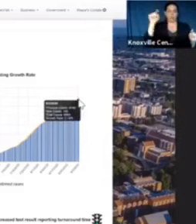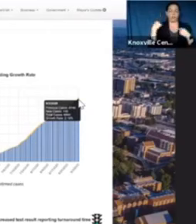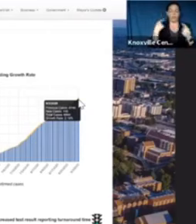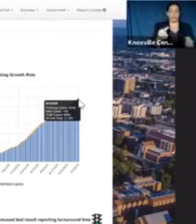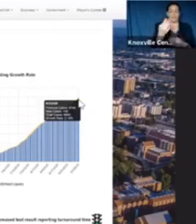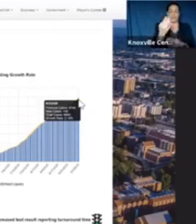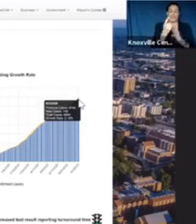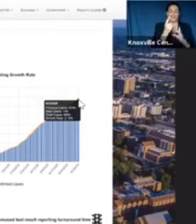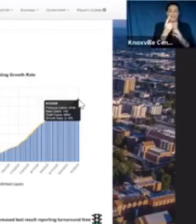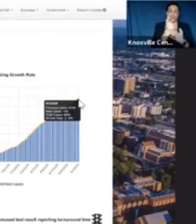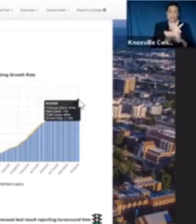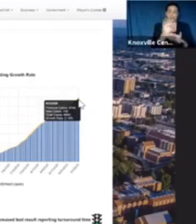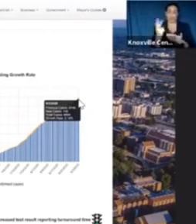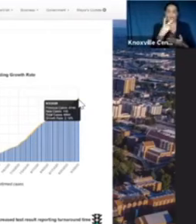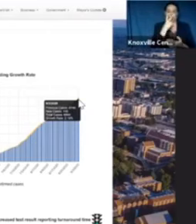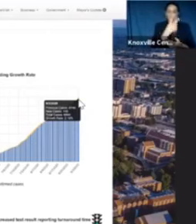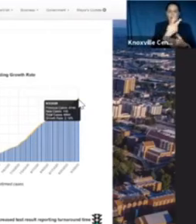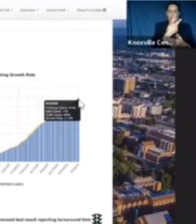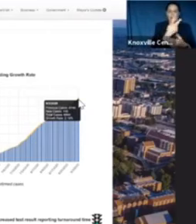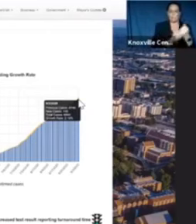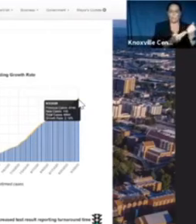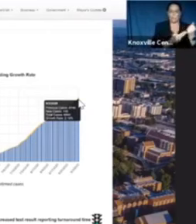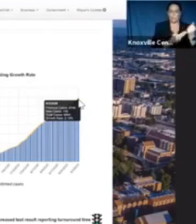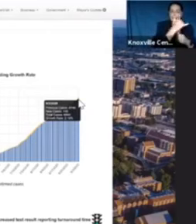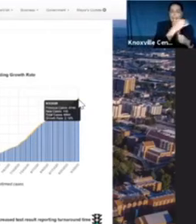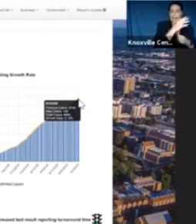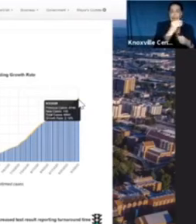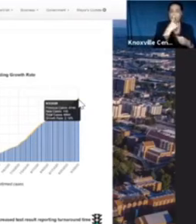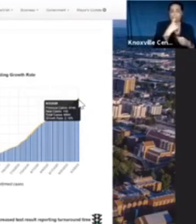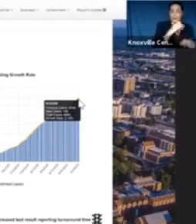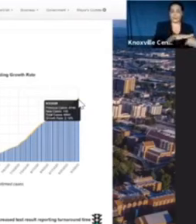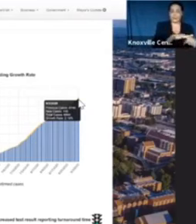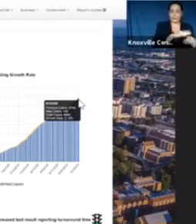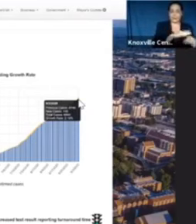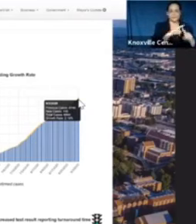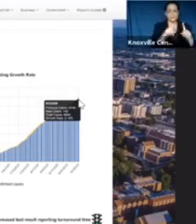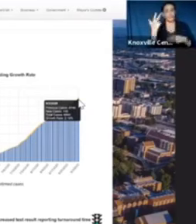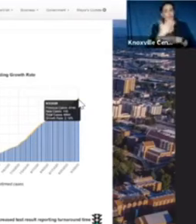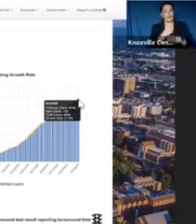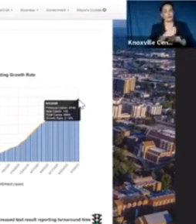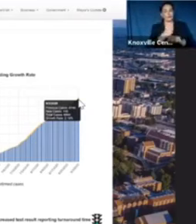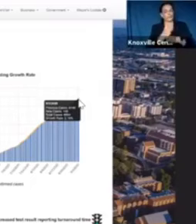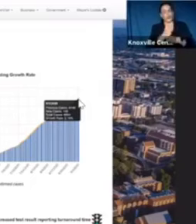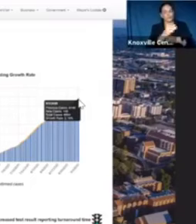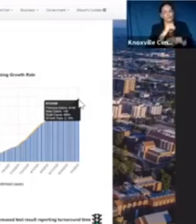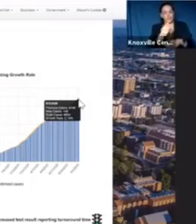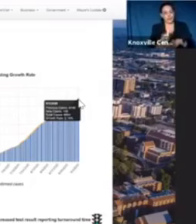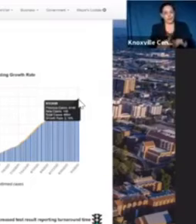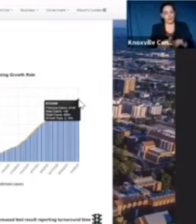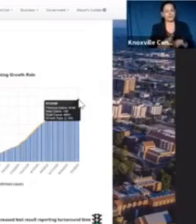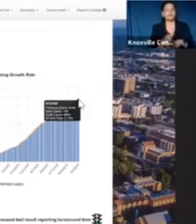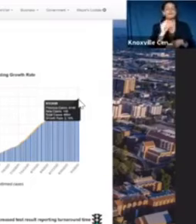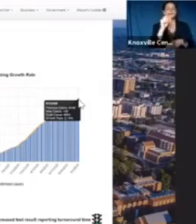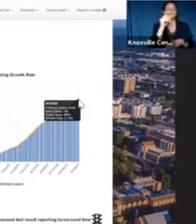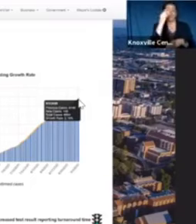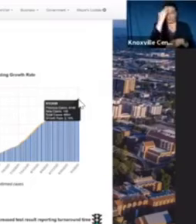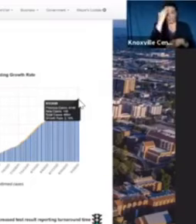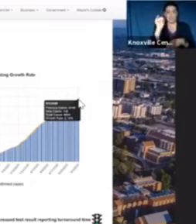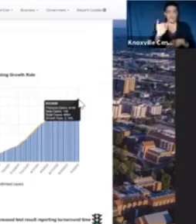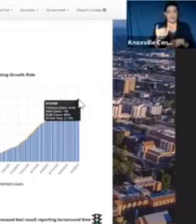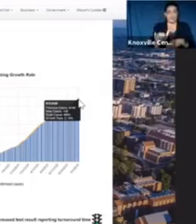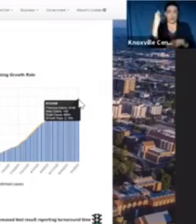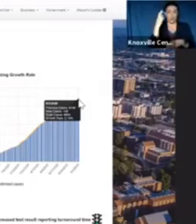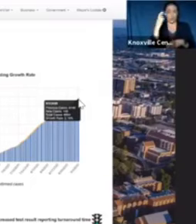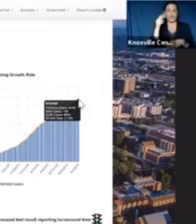14 days, but they were not on 3 consecutive days per the benchmark definition. Because of this, we are representing this benchmark as